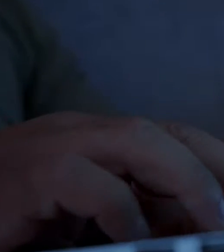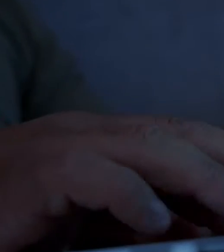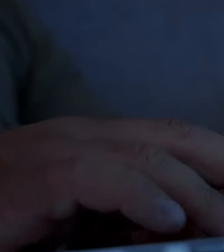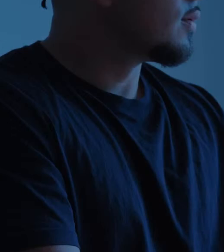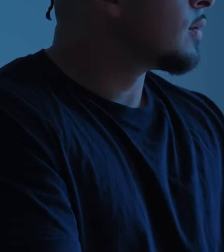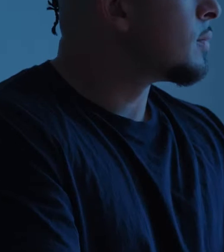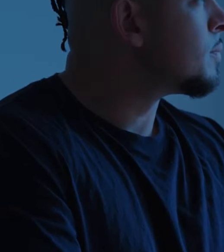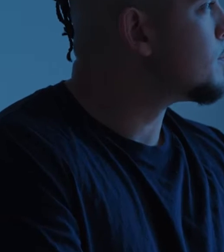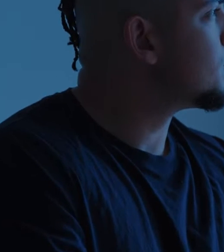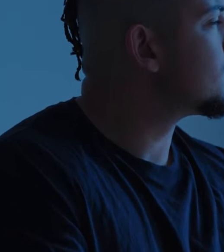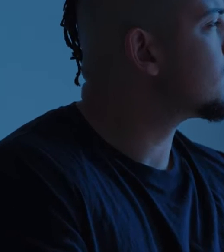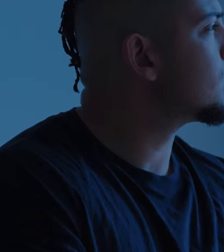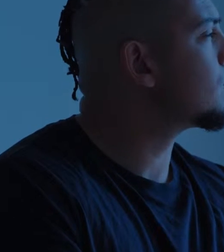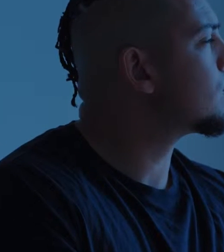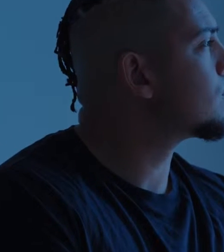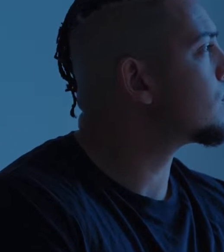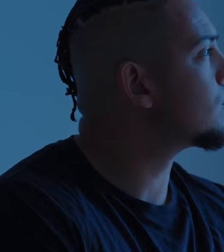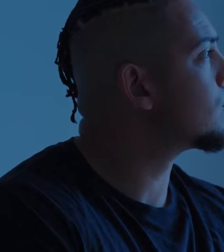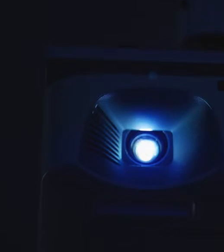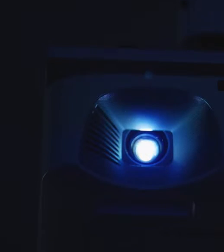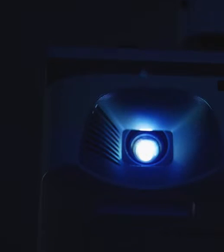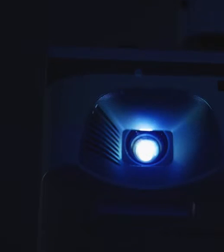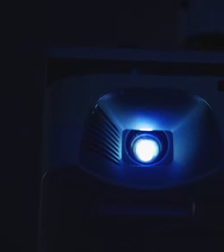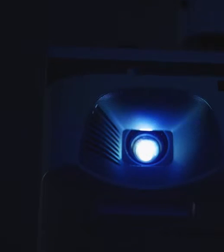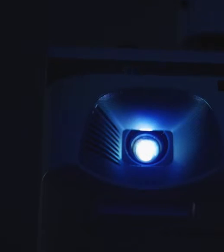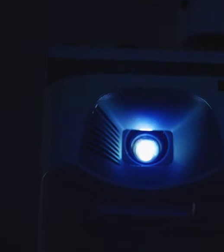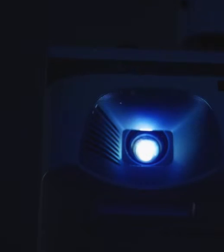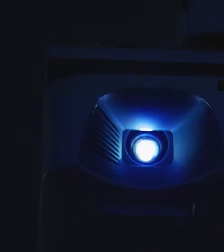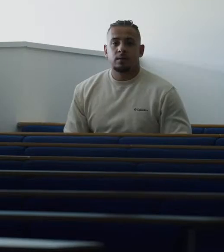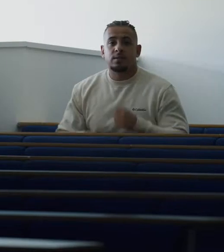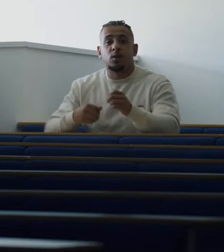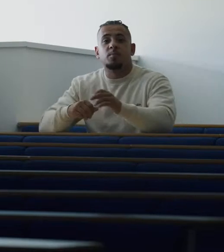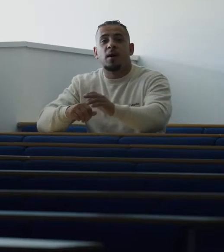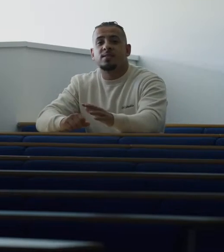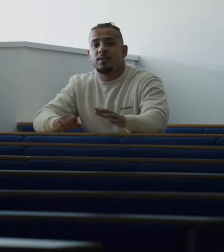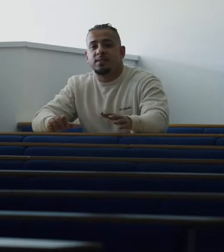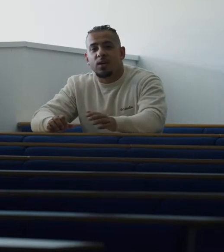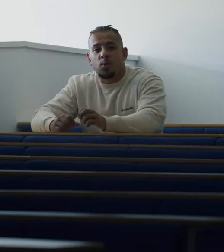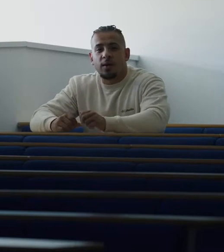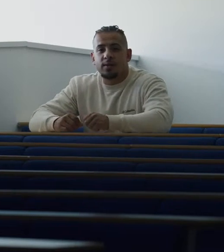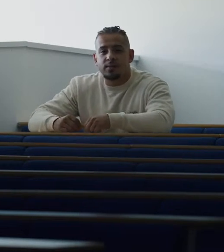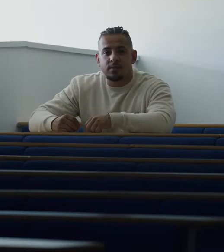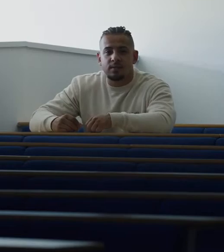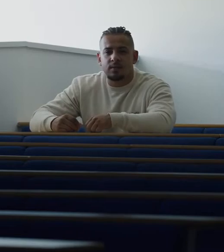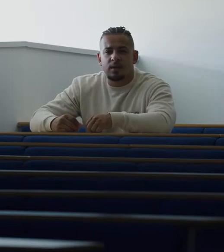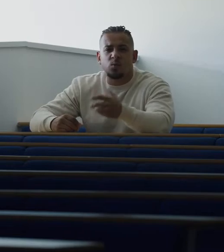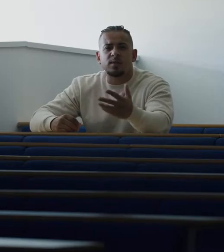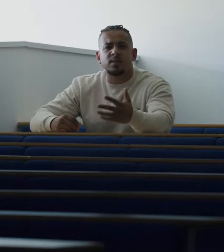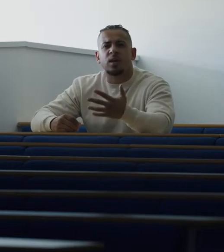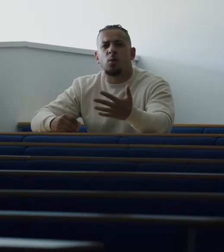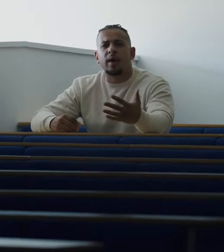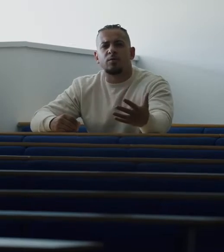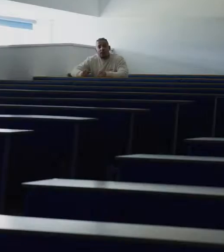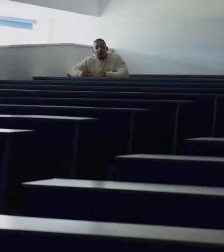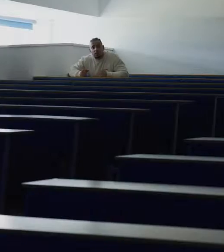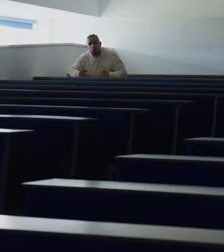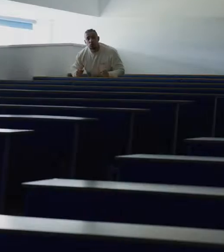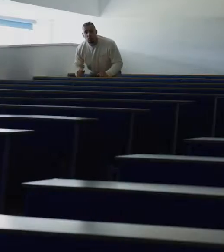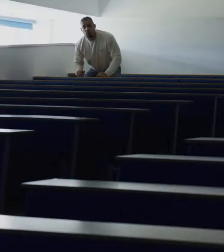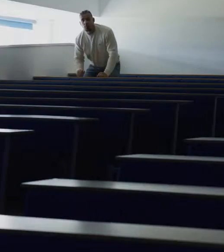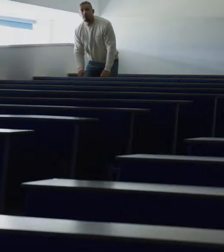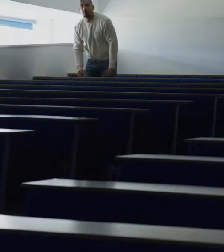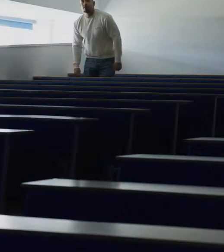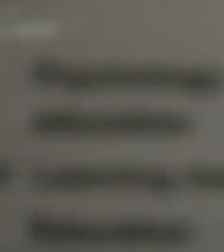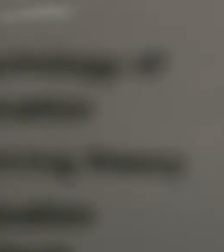daylight, until the moon was the only thing we could see glow. Say goodbye to the takeaways, as we take away